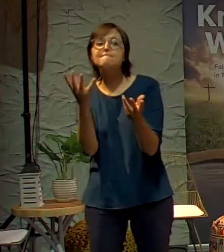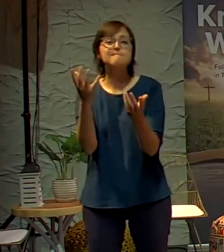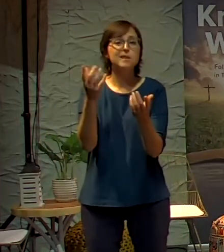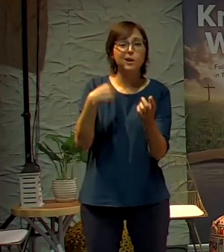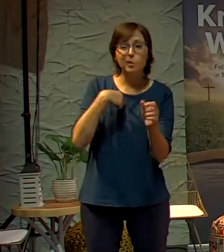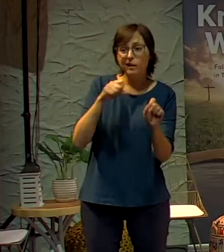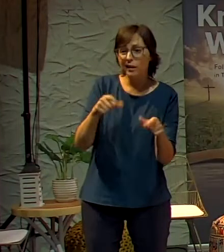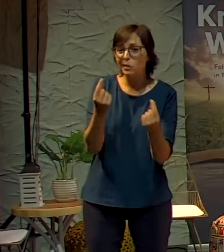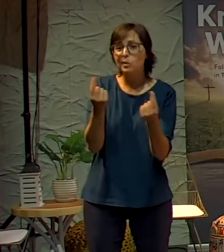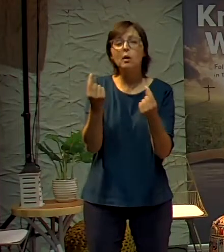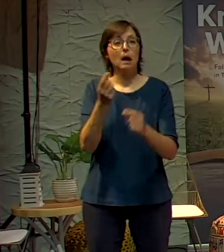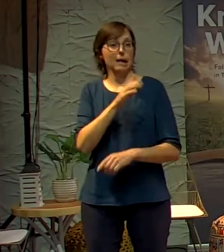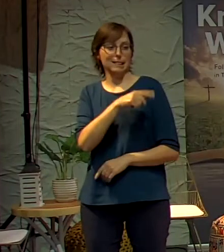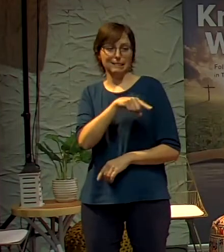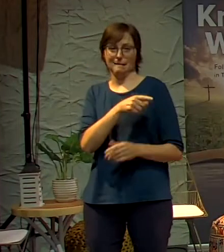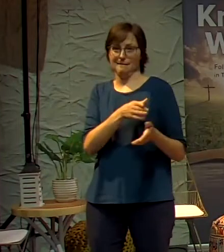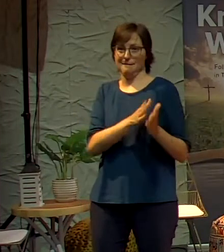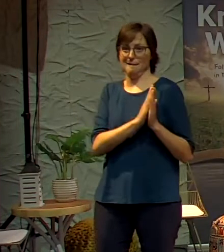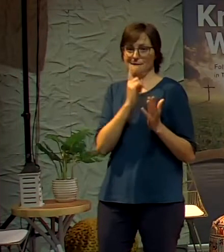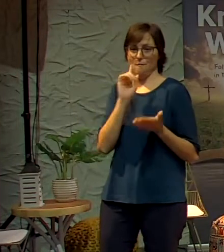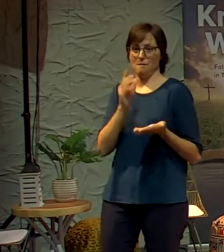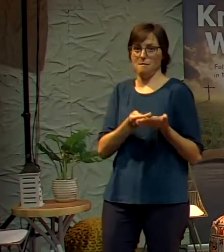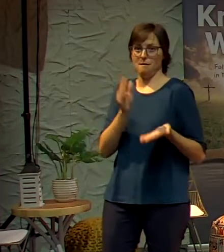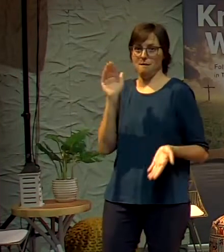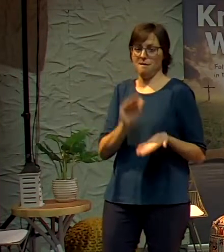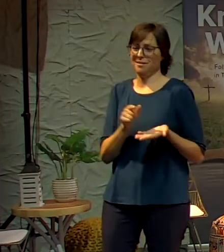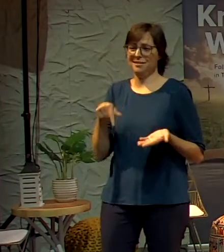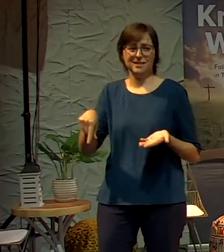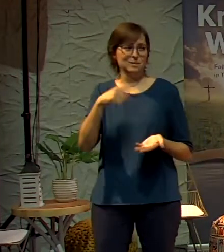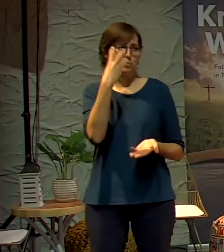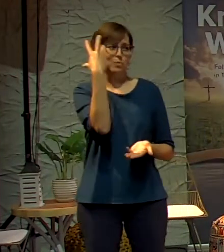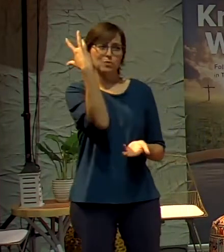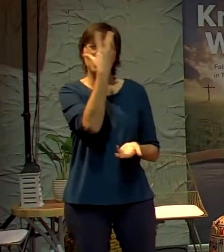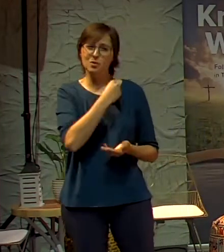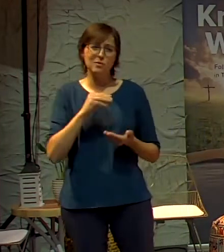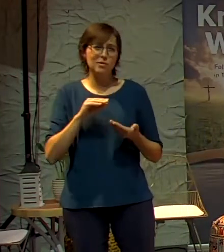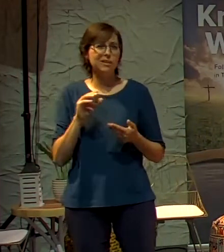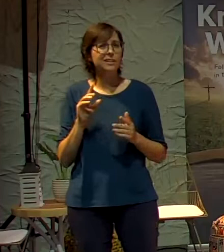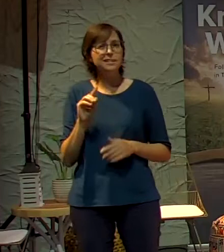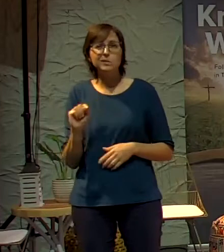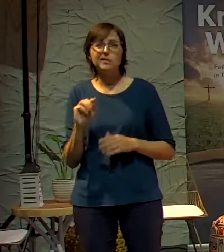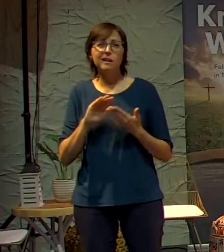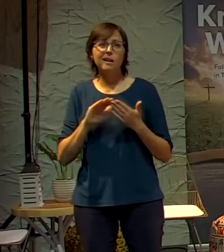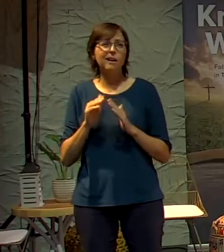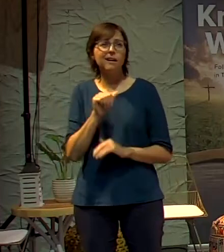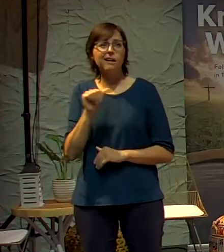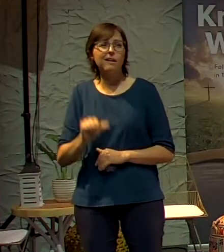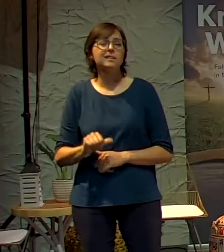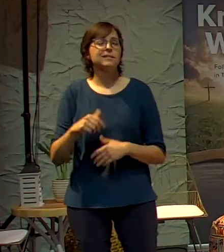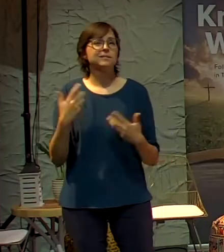less money than way under market, by the way, you know. And this is a beautiful location in downtown Austin. And we have been meeting in Zach